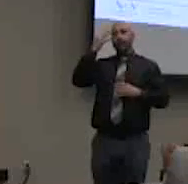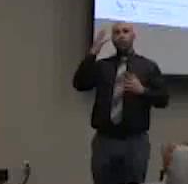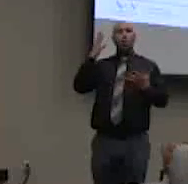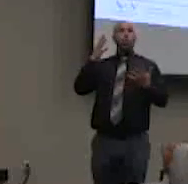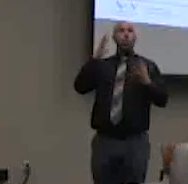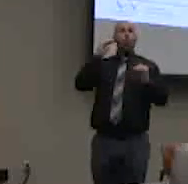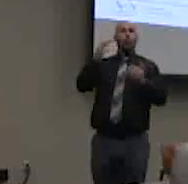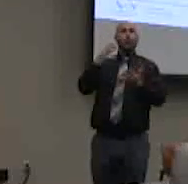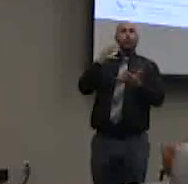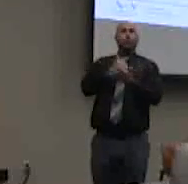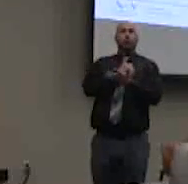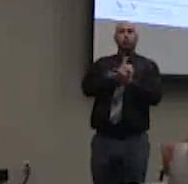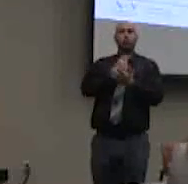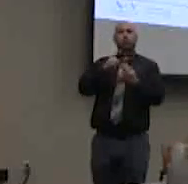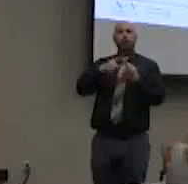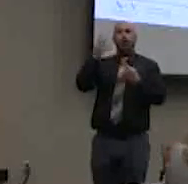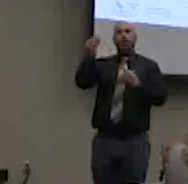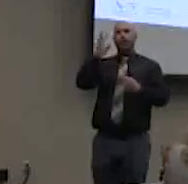report.